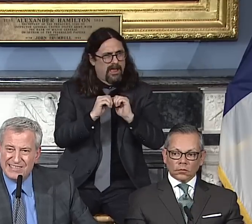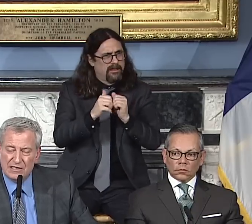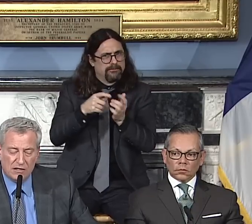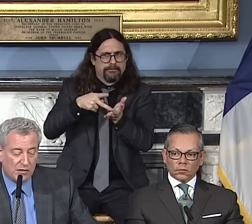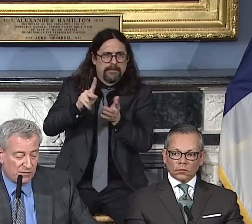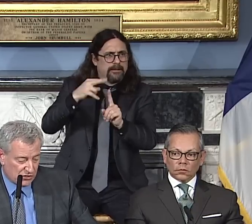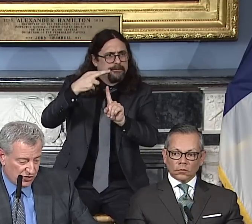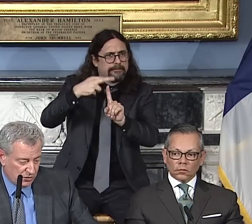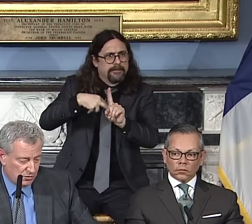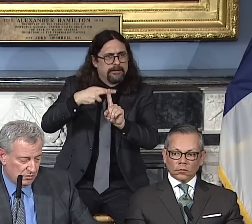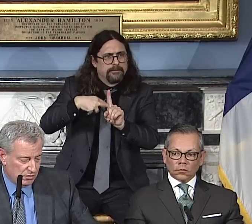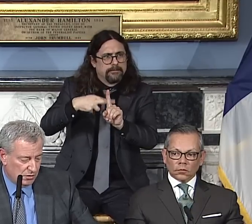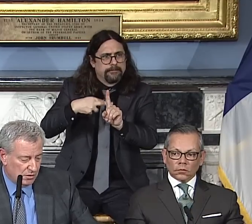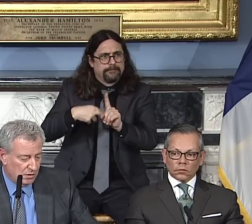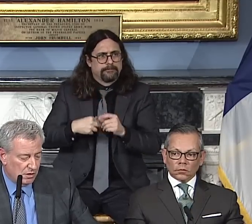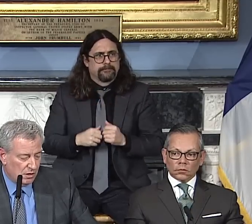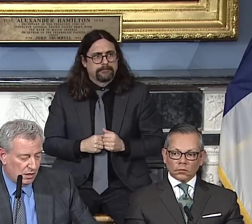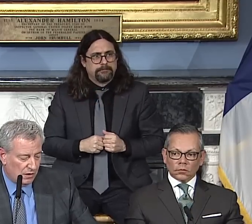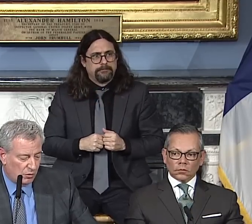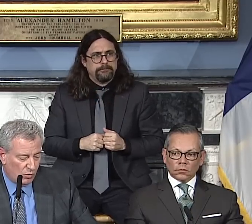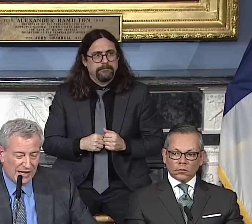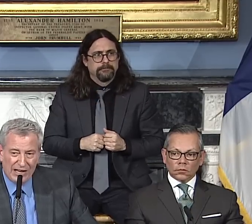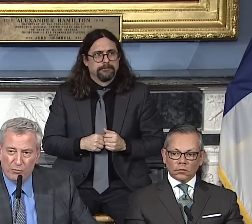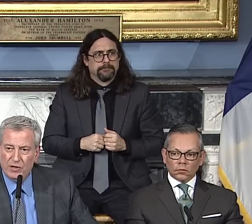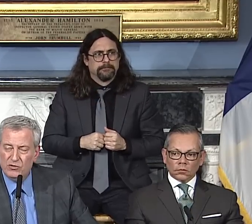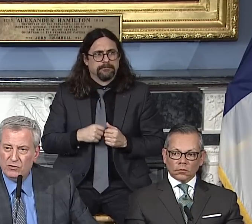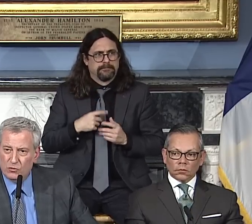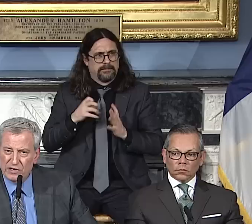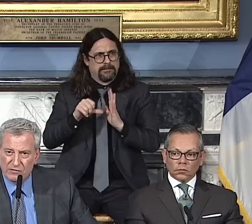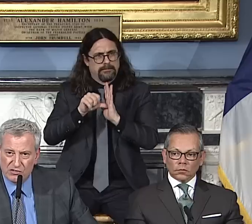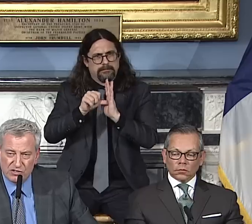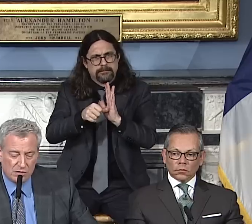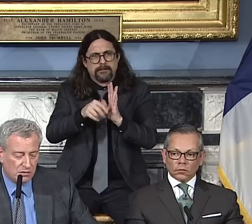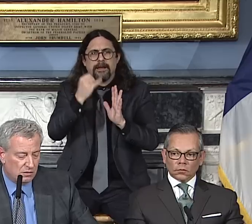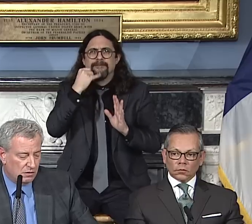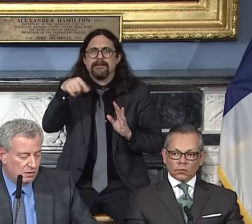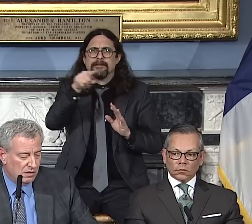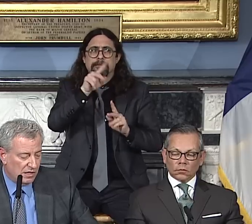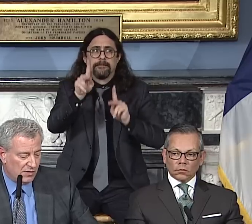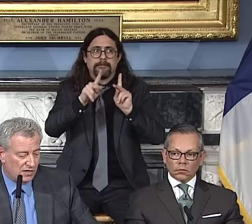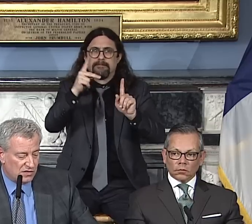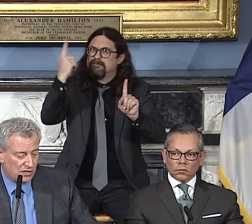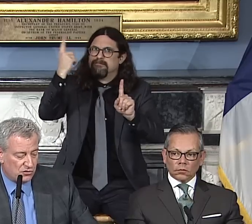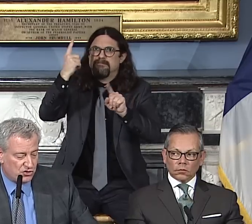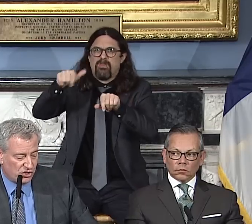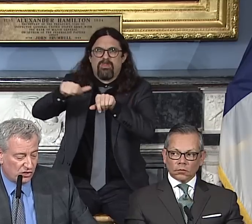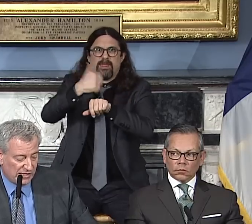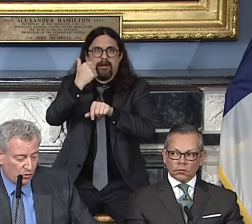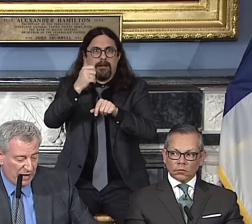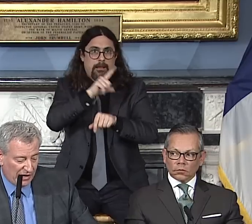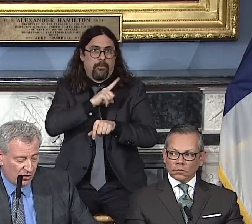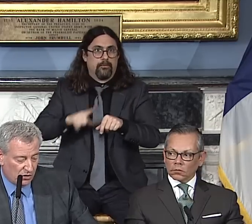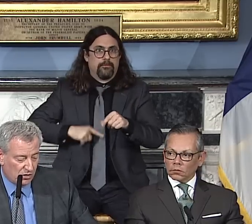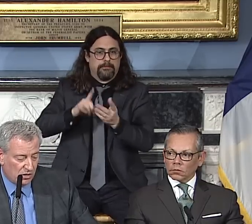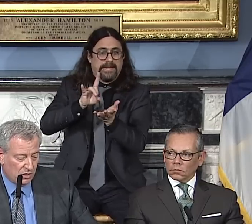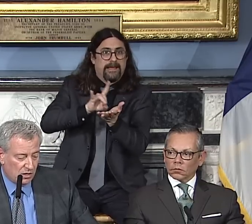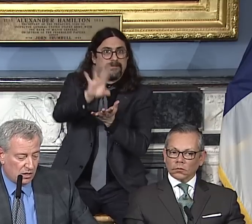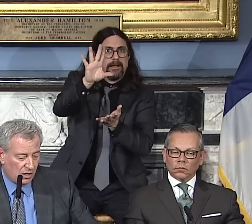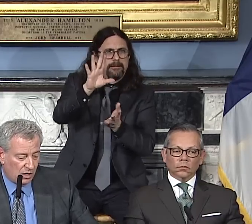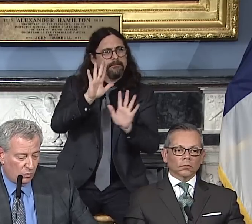is facing eviction, we want to help them to avoid eviction. If it is a sheer legal